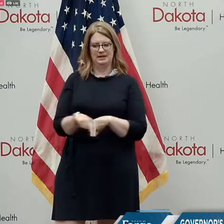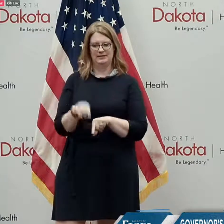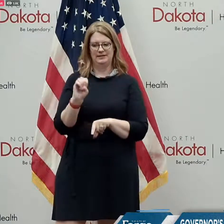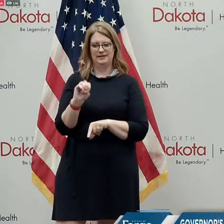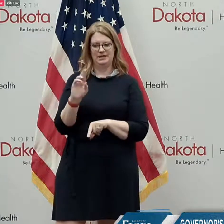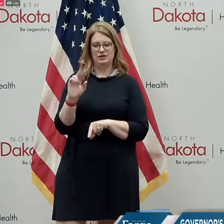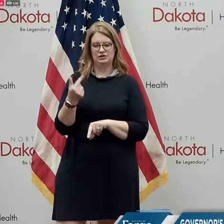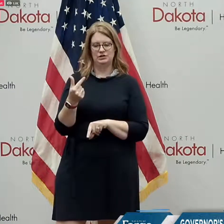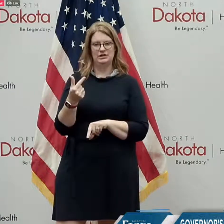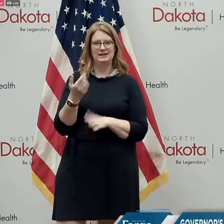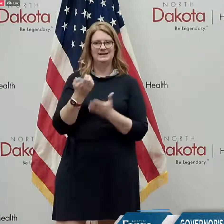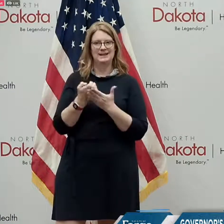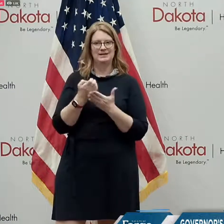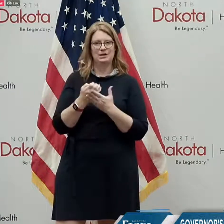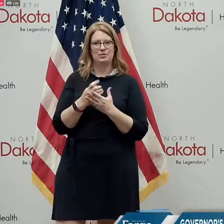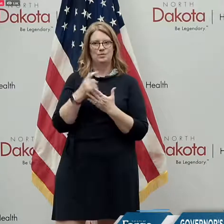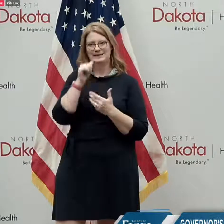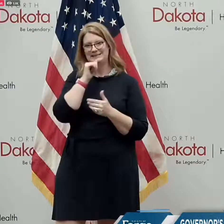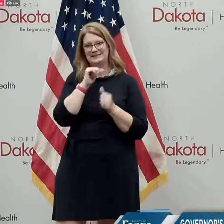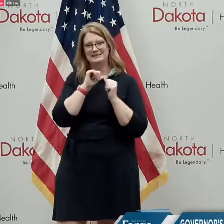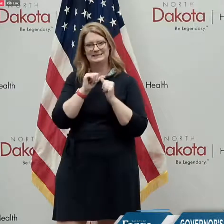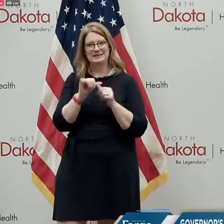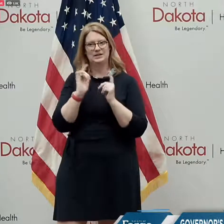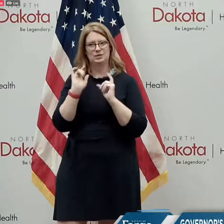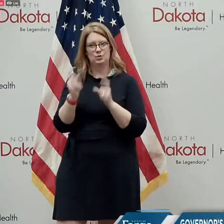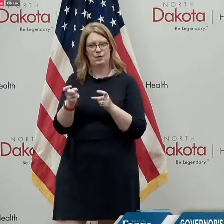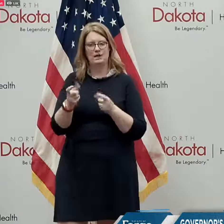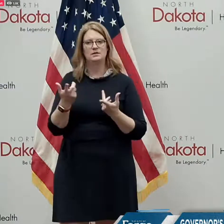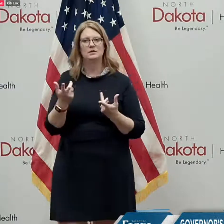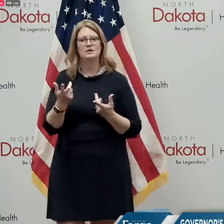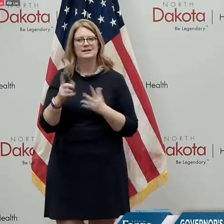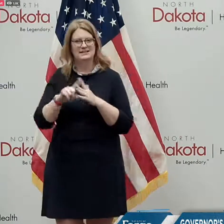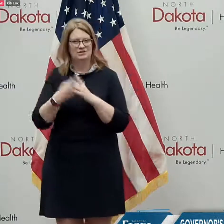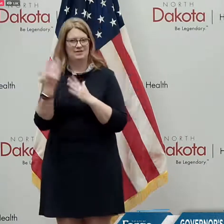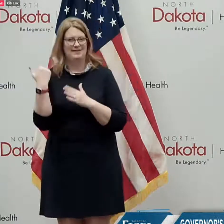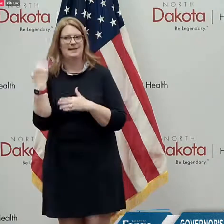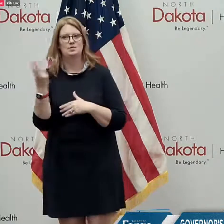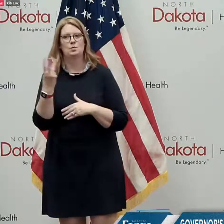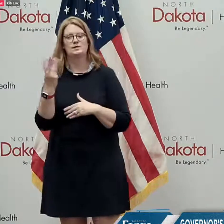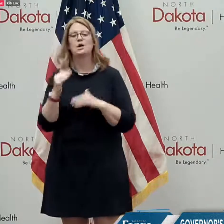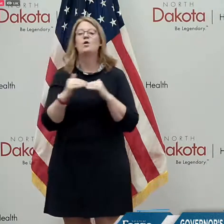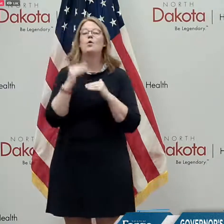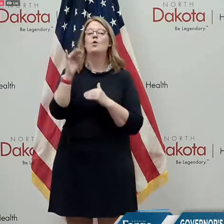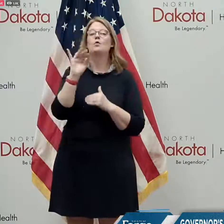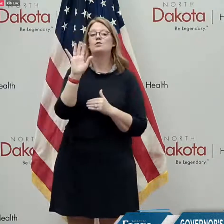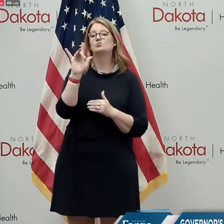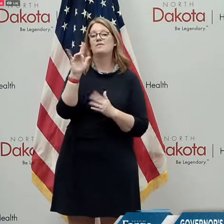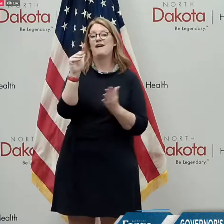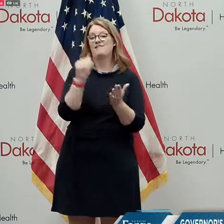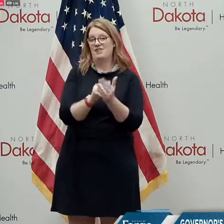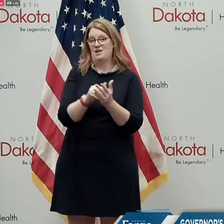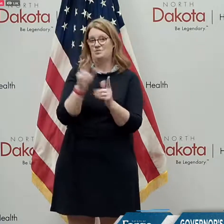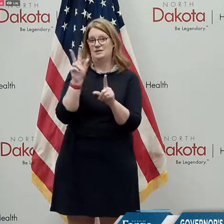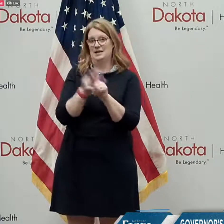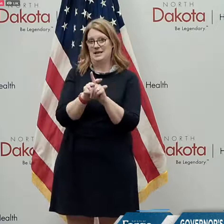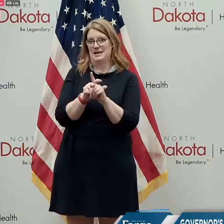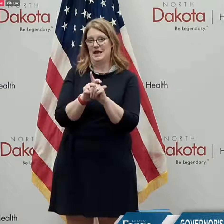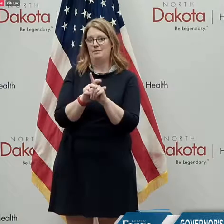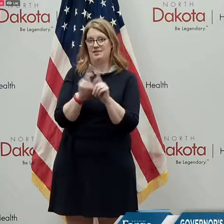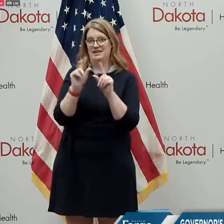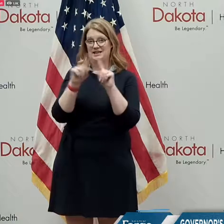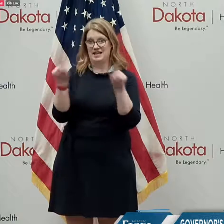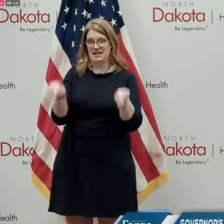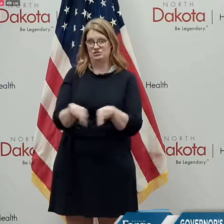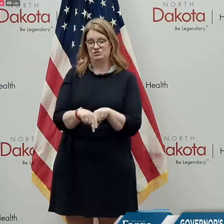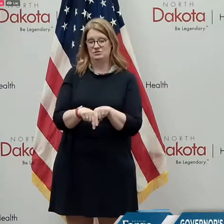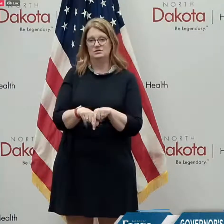ERG, Economic Resilient Grant Program, launched last Wednesday. They've received over 25,000 applications. They have